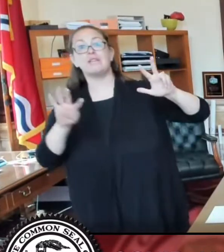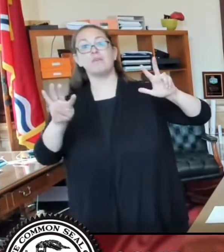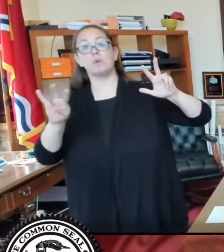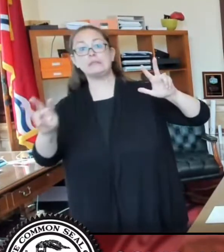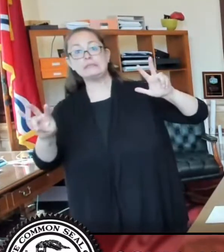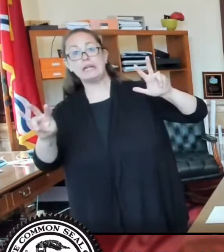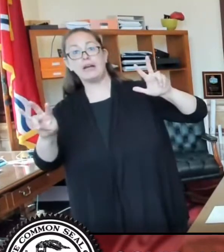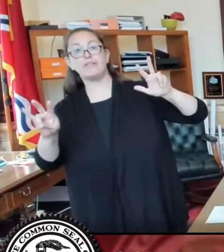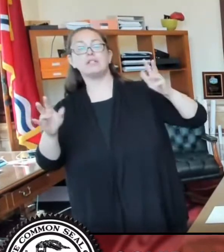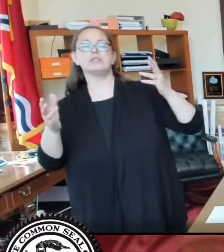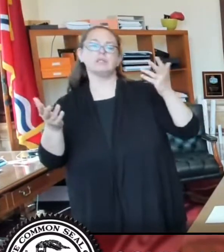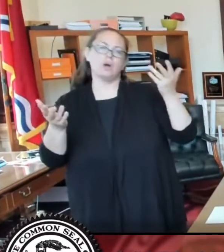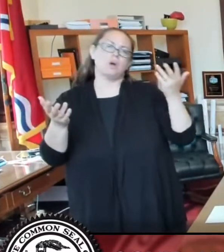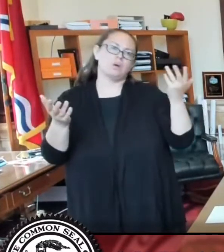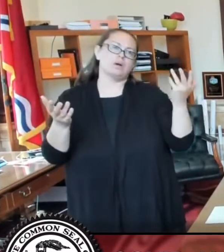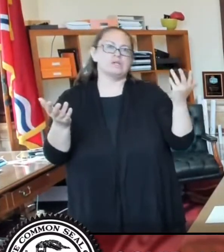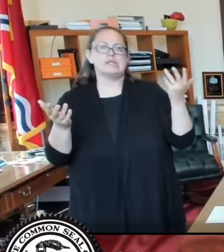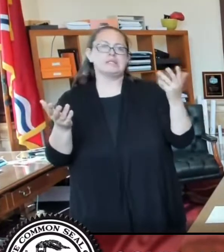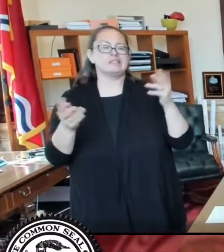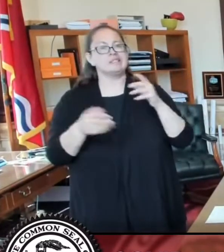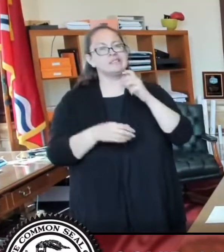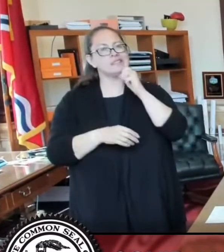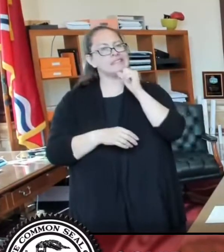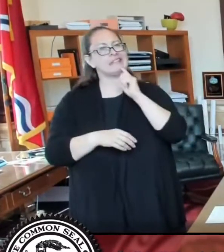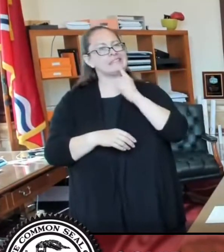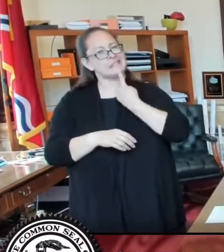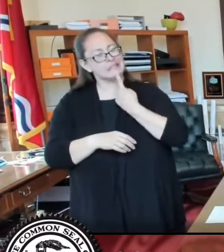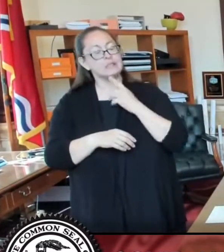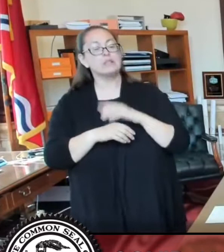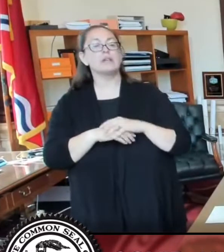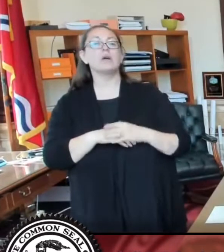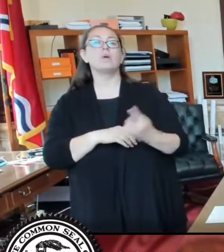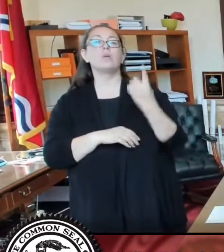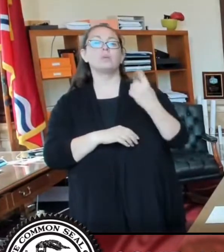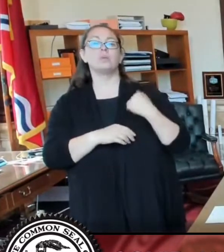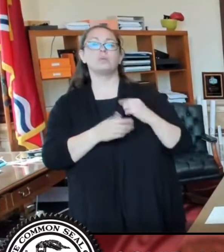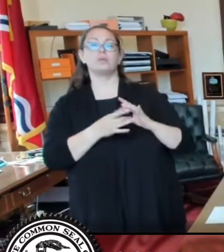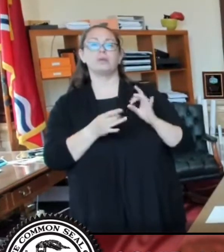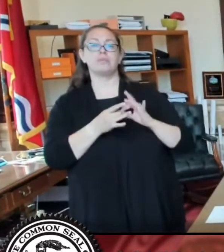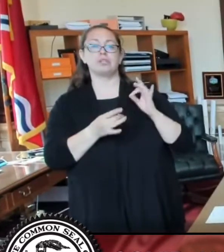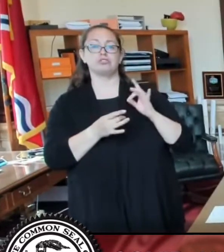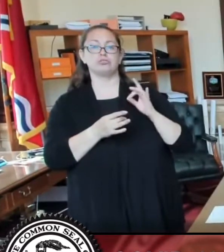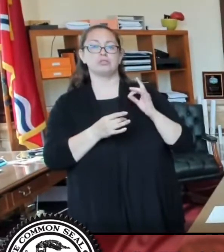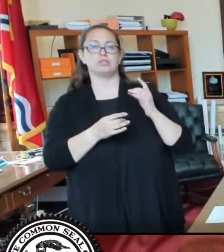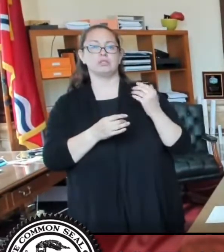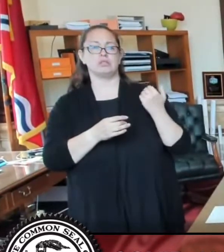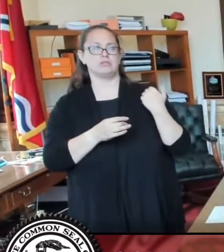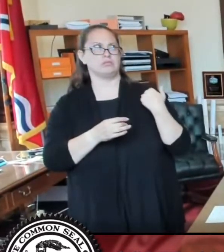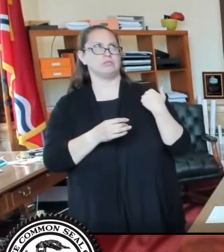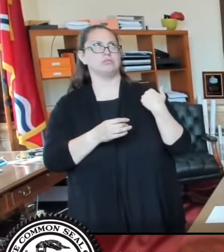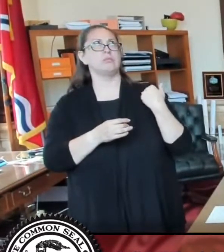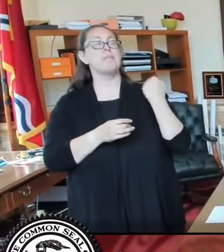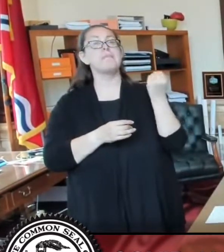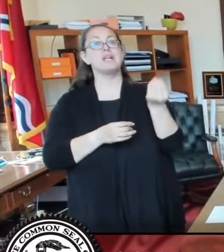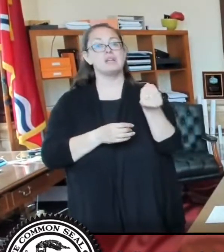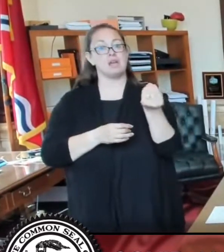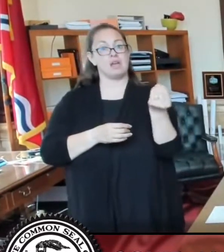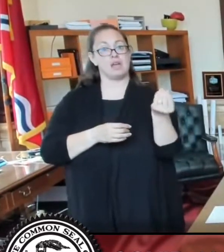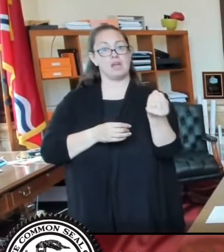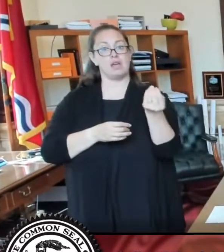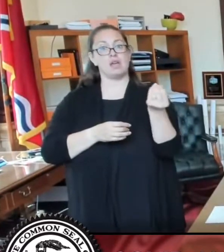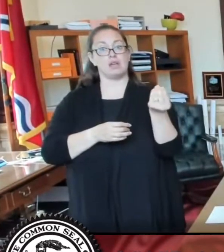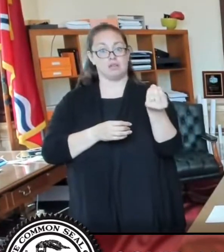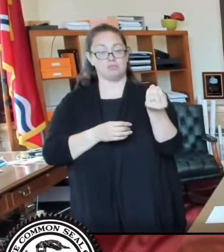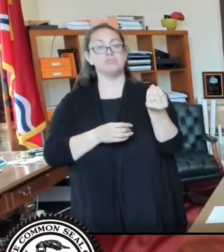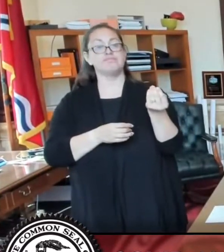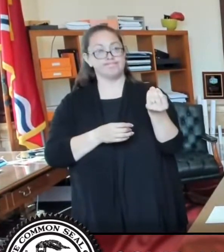So that's not extreme. One of the things which I mentioned to you last Monday was that we